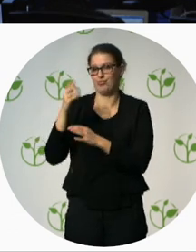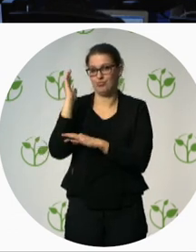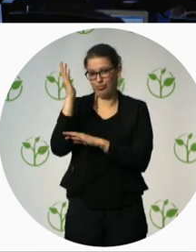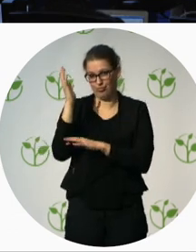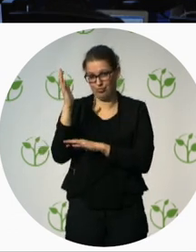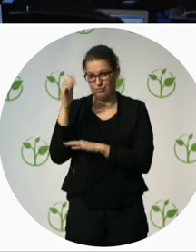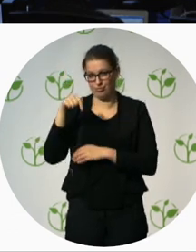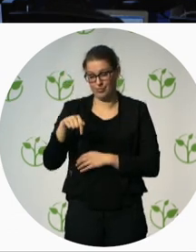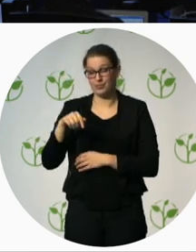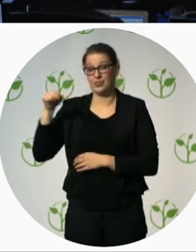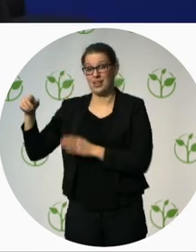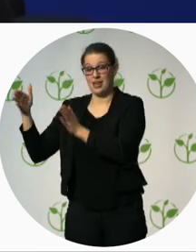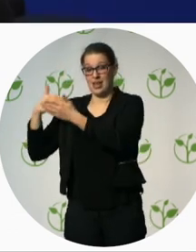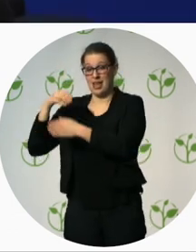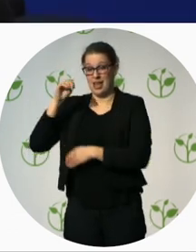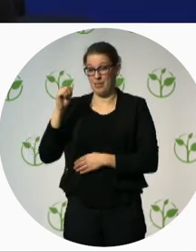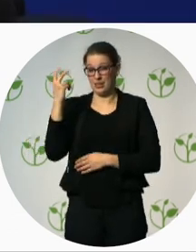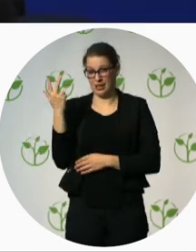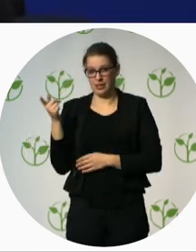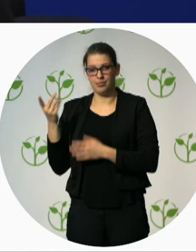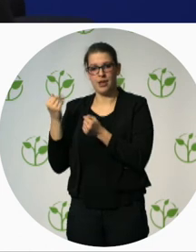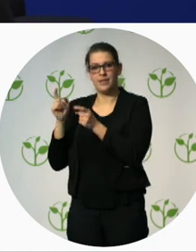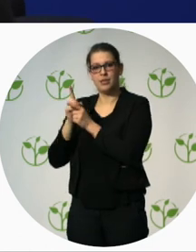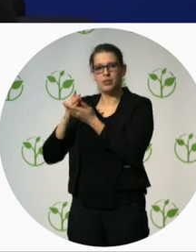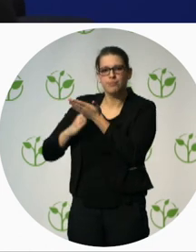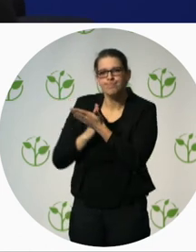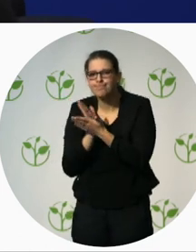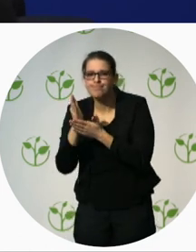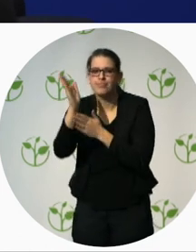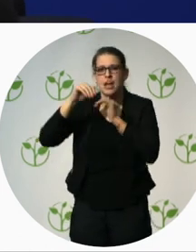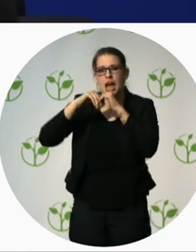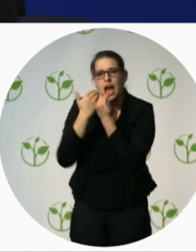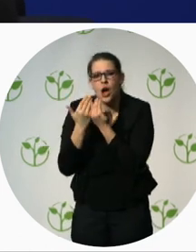that's got to get you going for this morning. So off you go. Have a great day, and we will